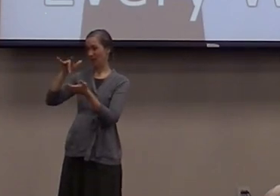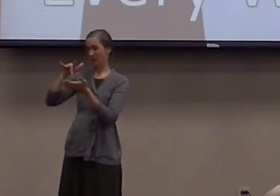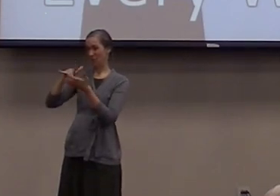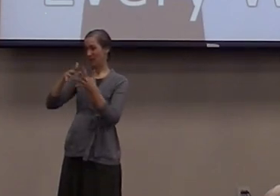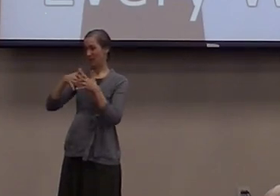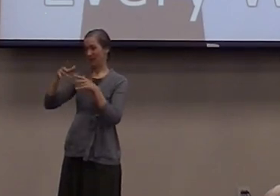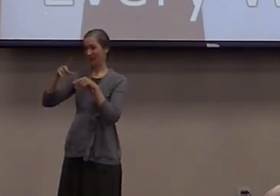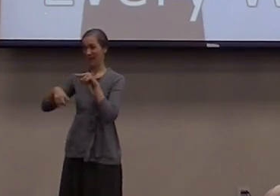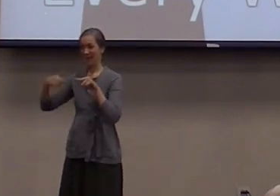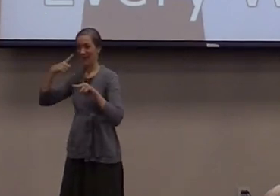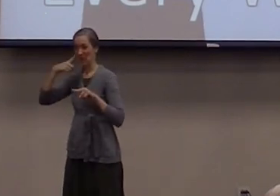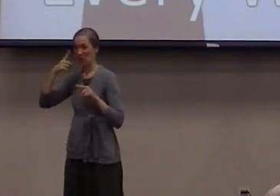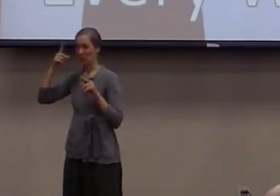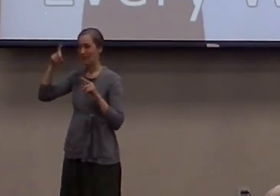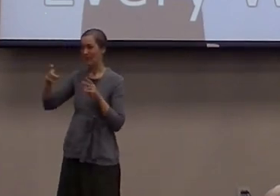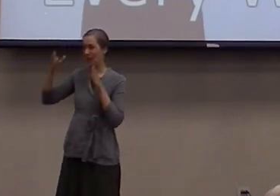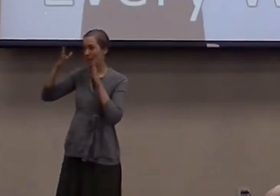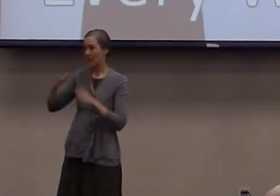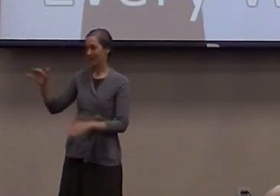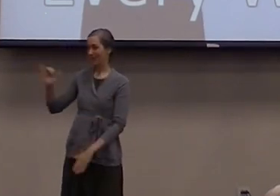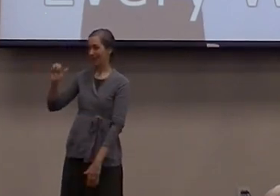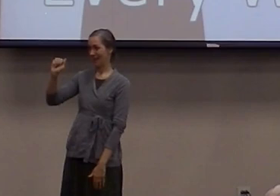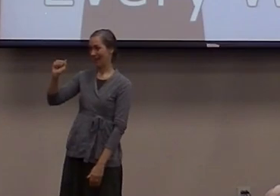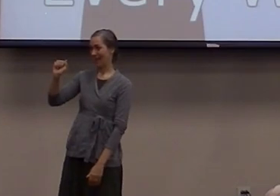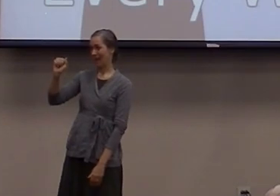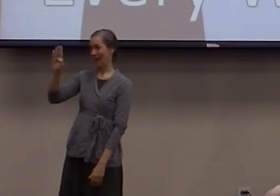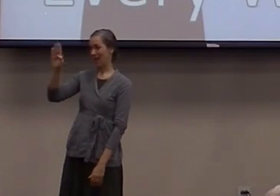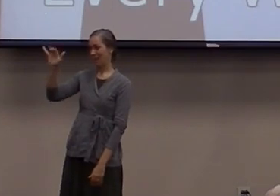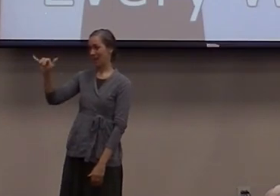someone like Abby needs to begin speaking.